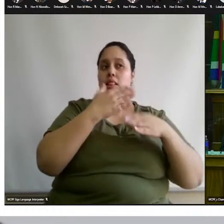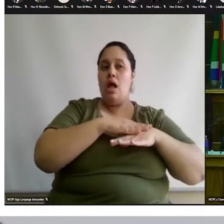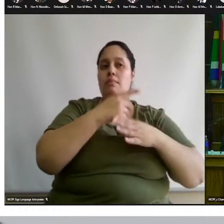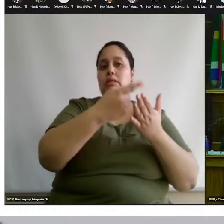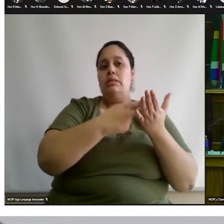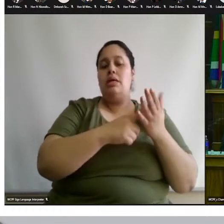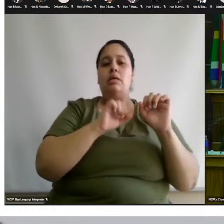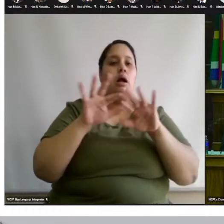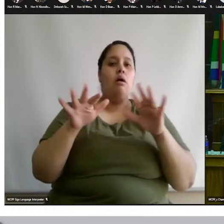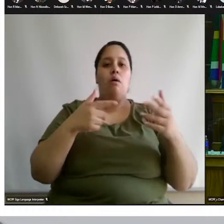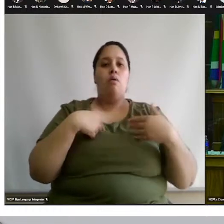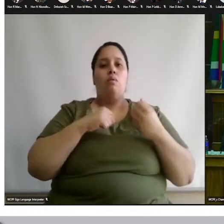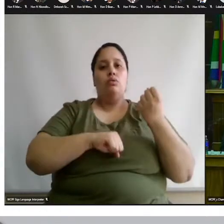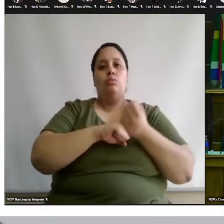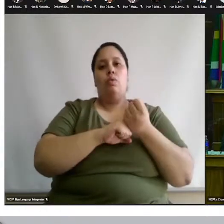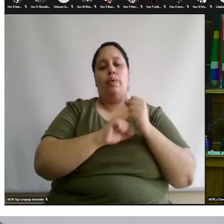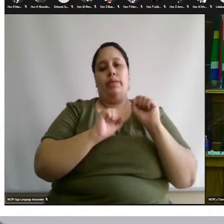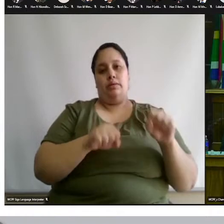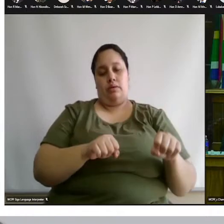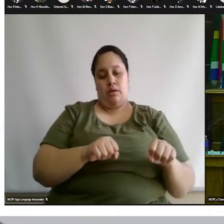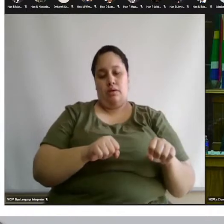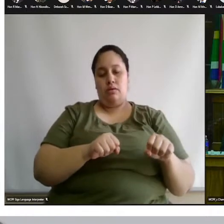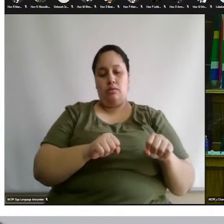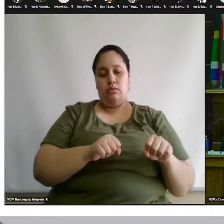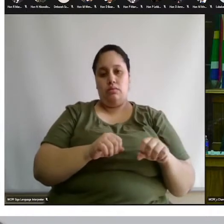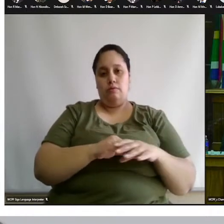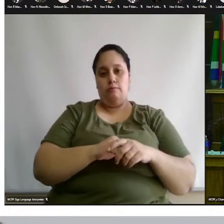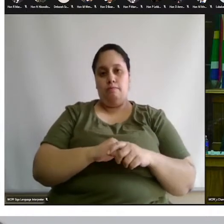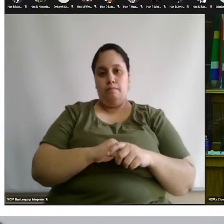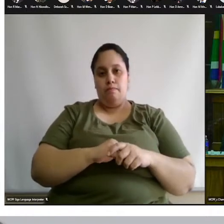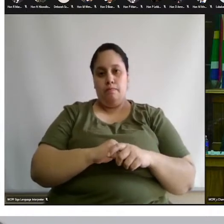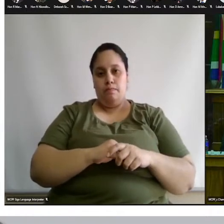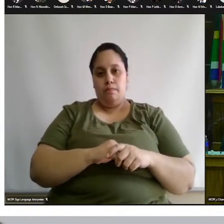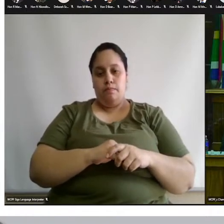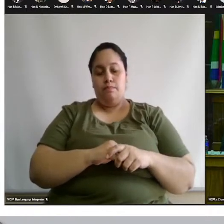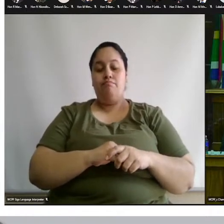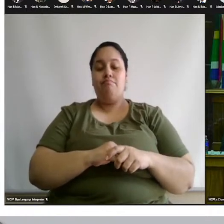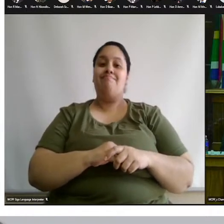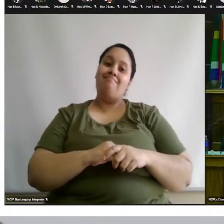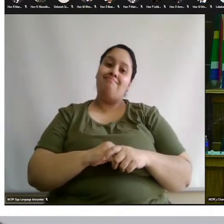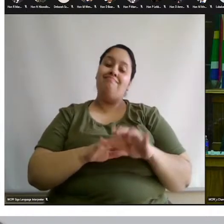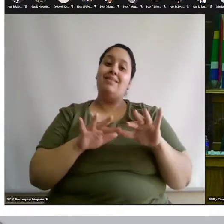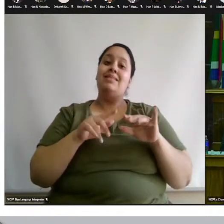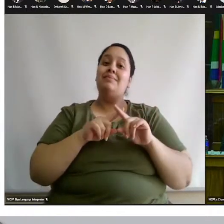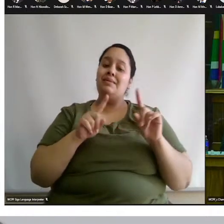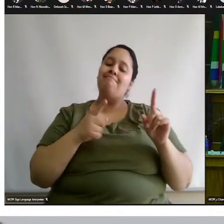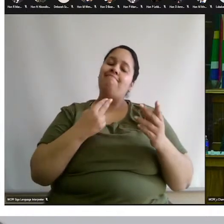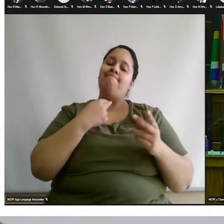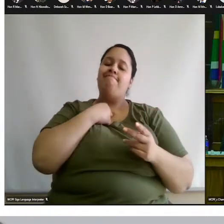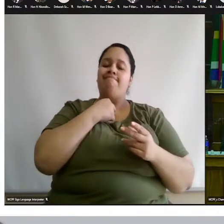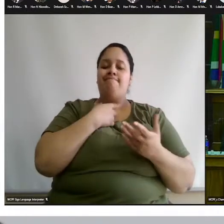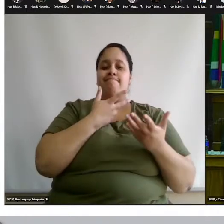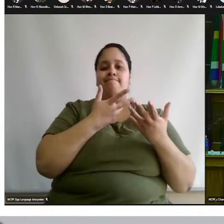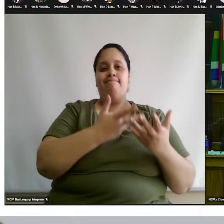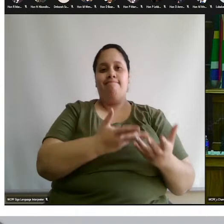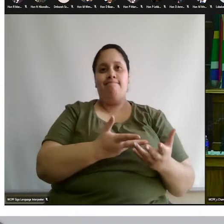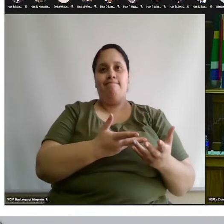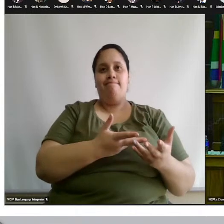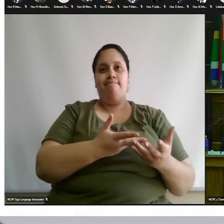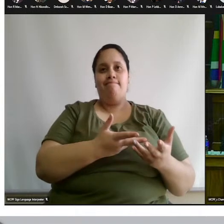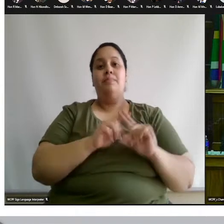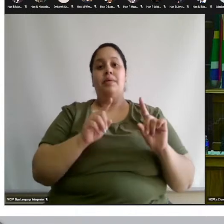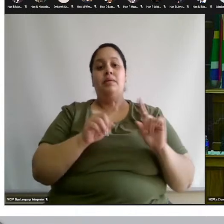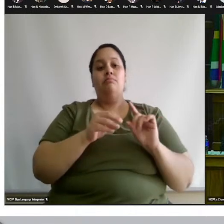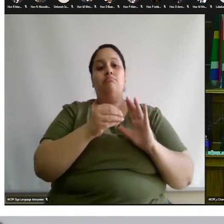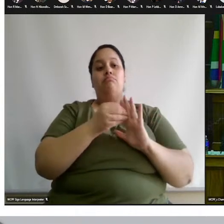possible ways that we could assist. Of course, this is an unfortunate outcome, but the track